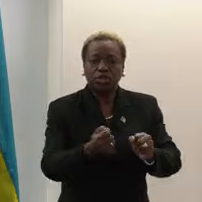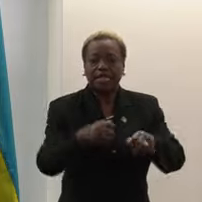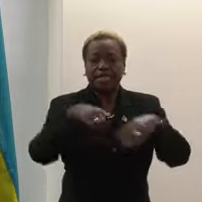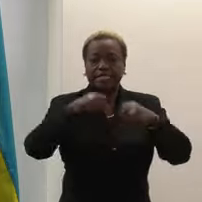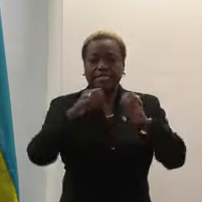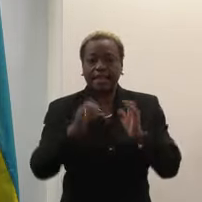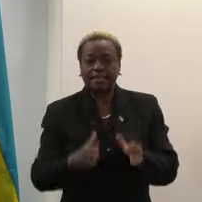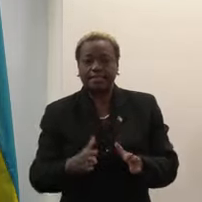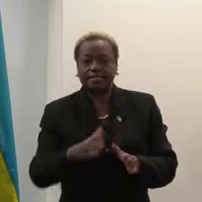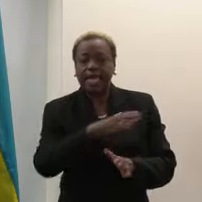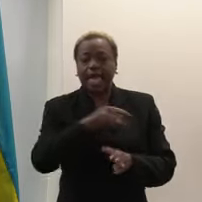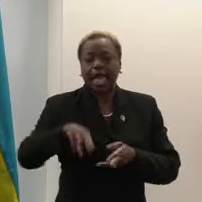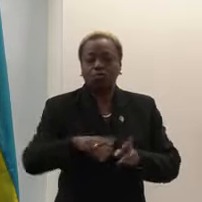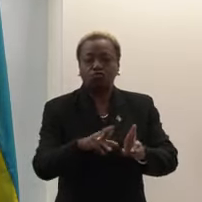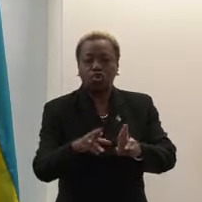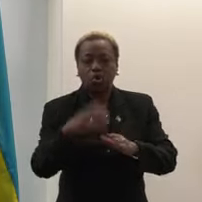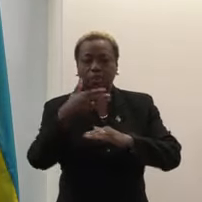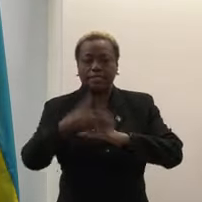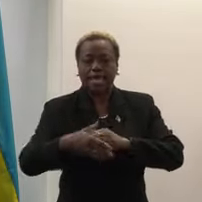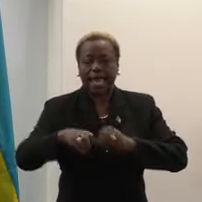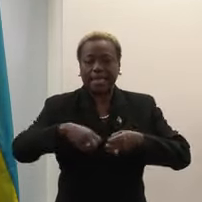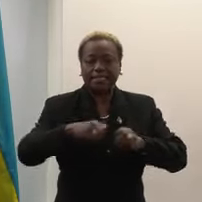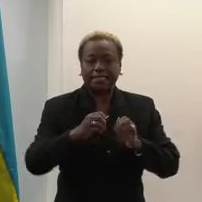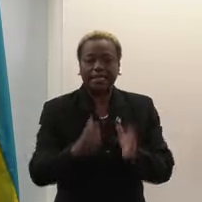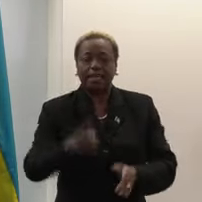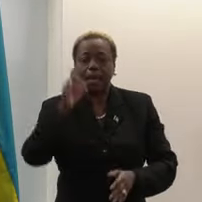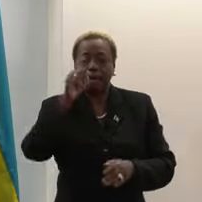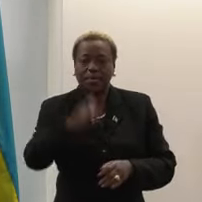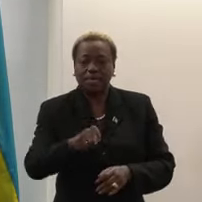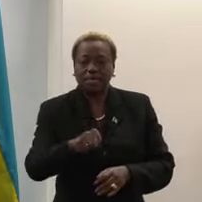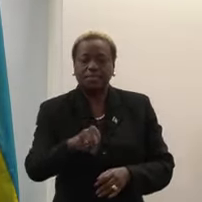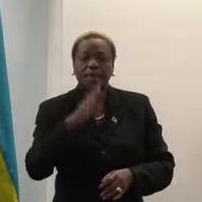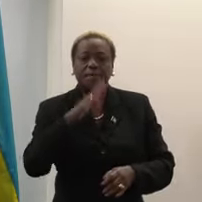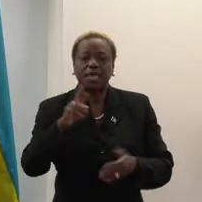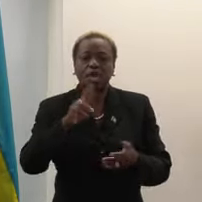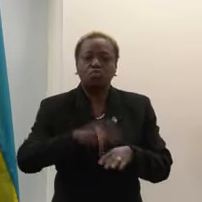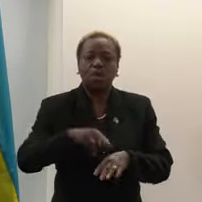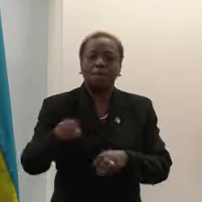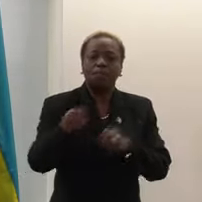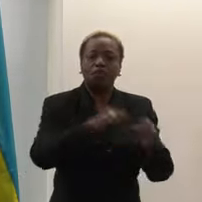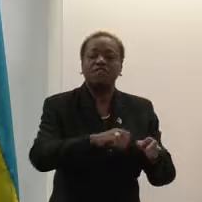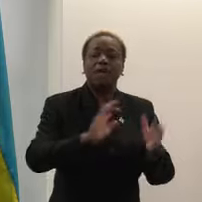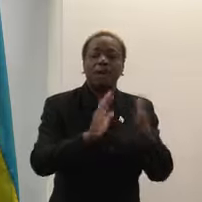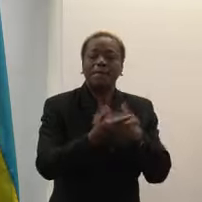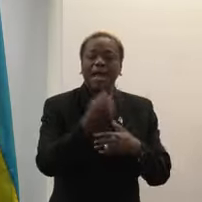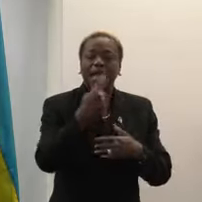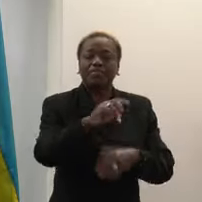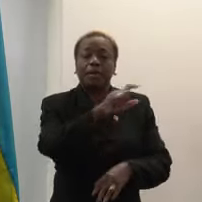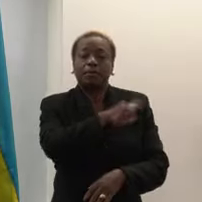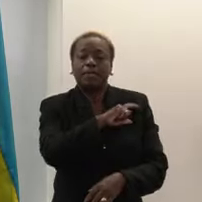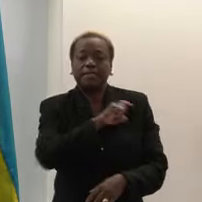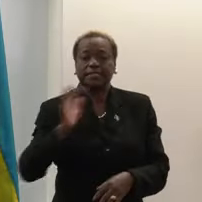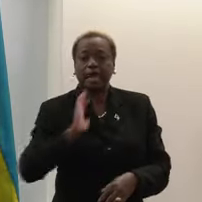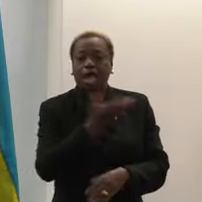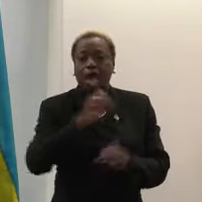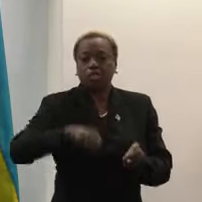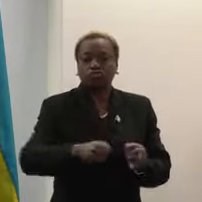and roadside vendors must and will be removed by the police. Our streets will be